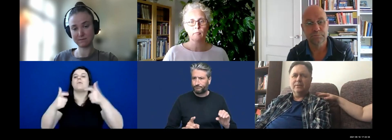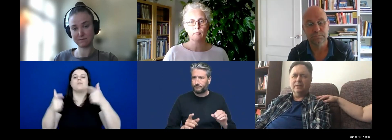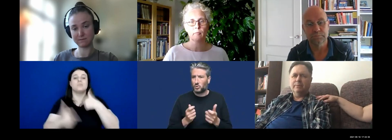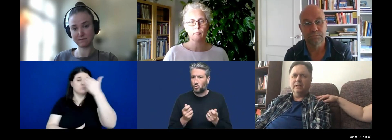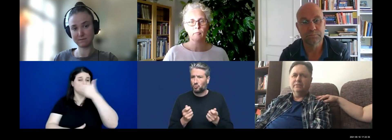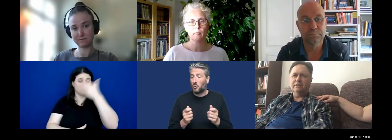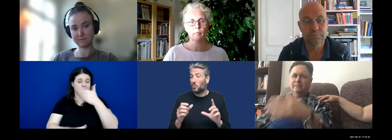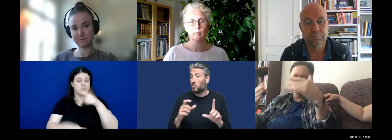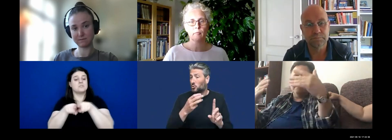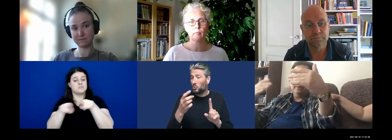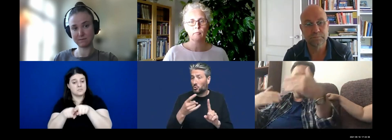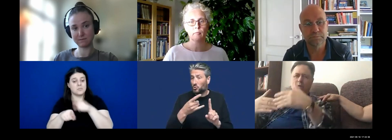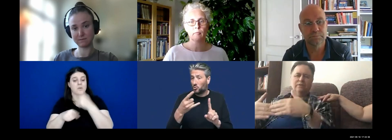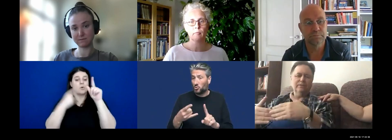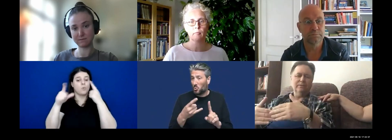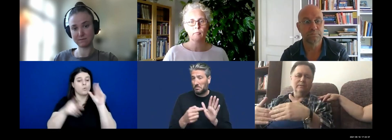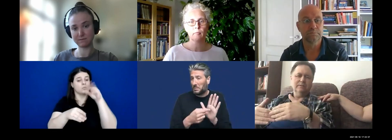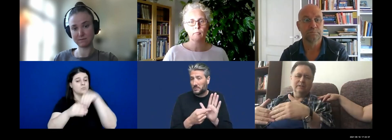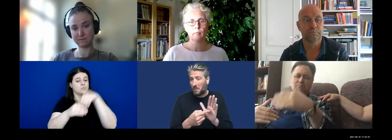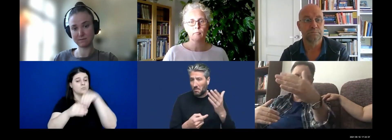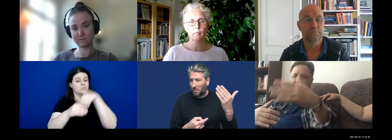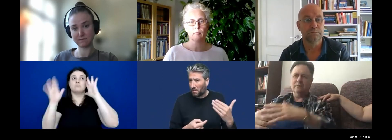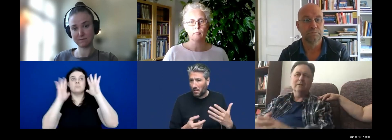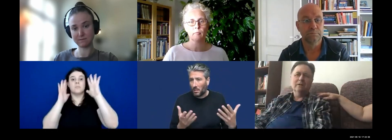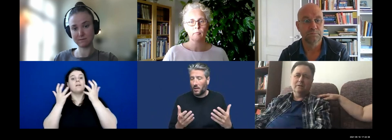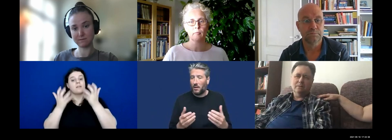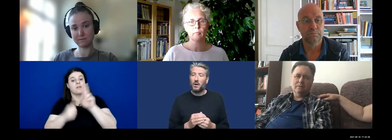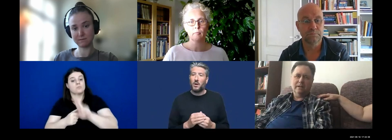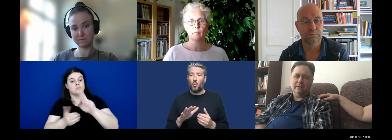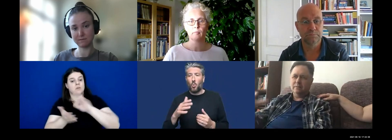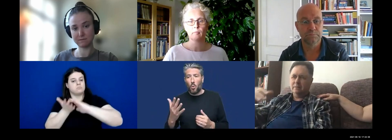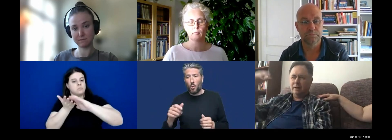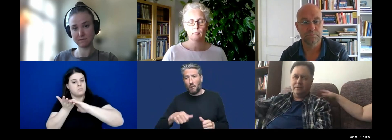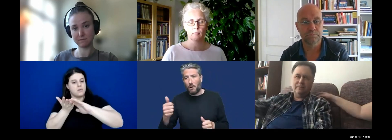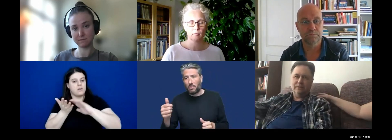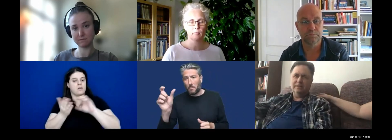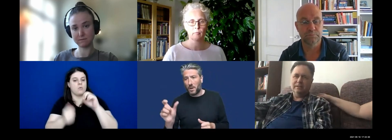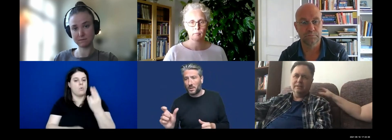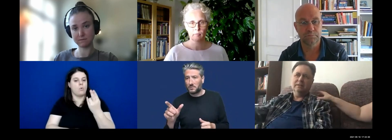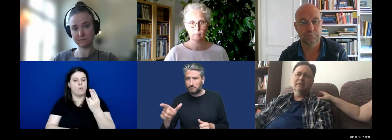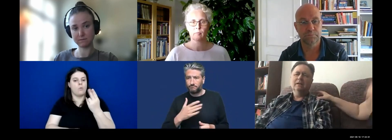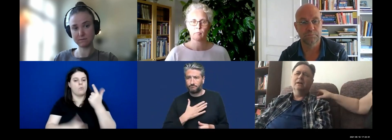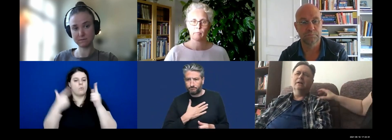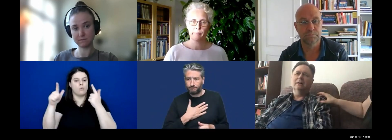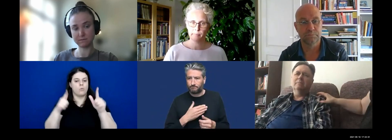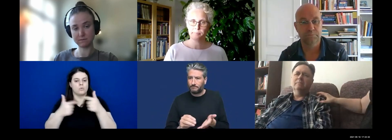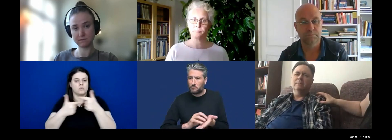be other implications if some people want to use Braille or any sort of other facilities.